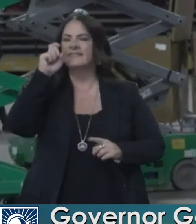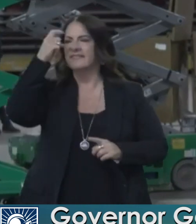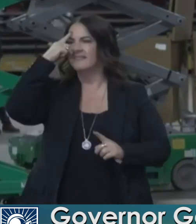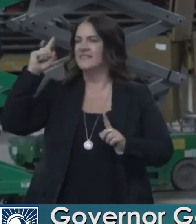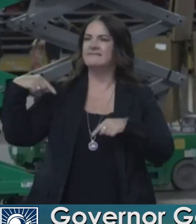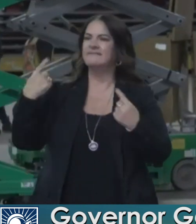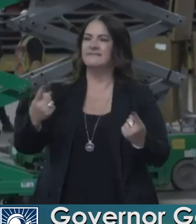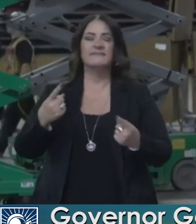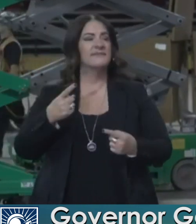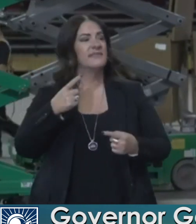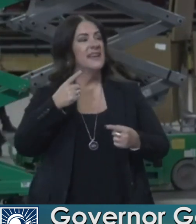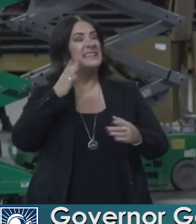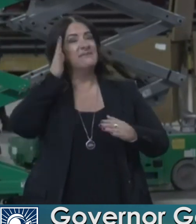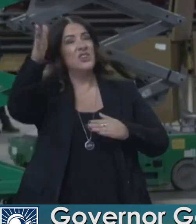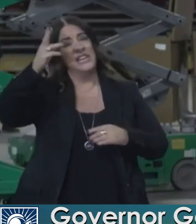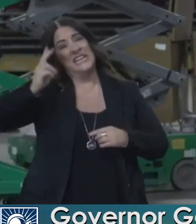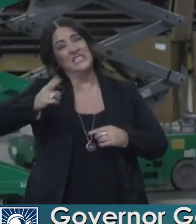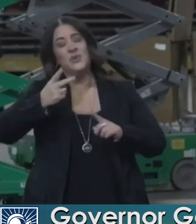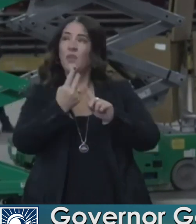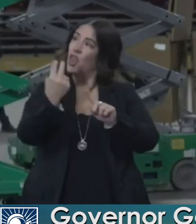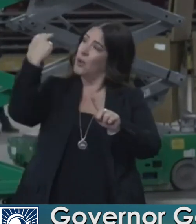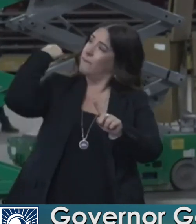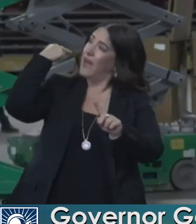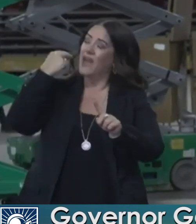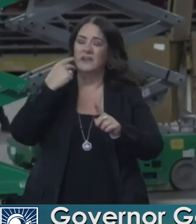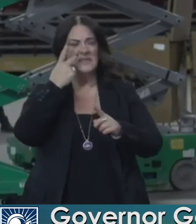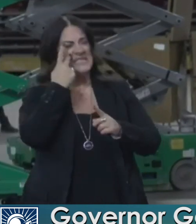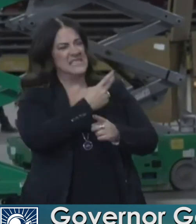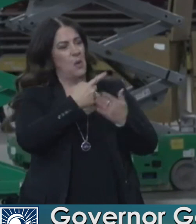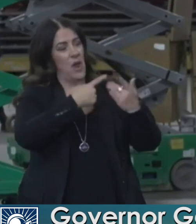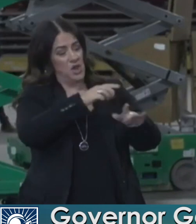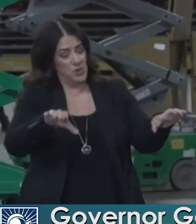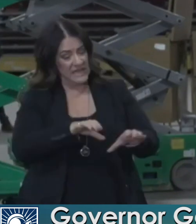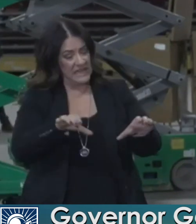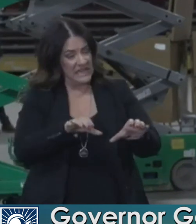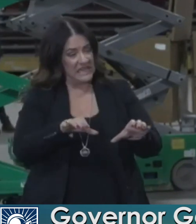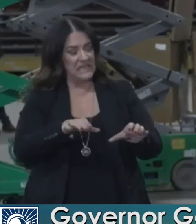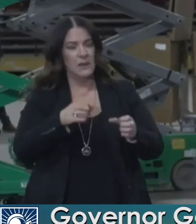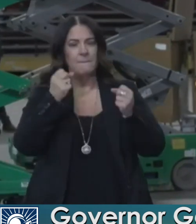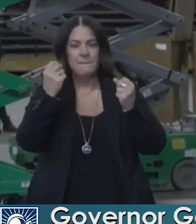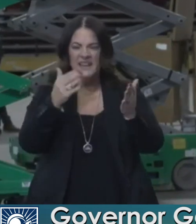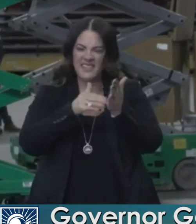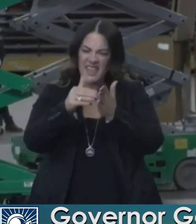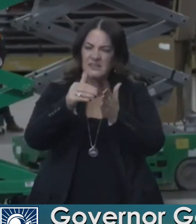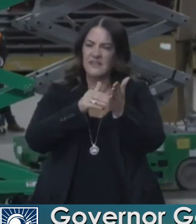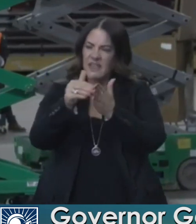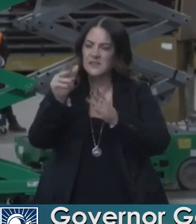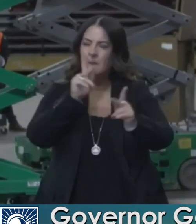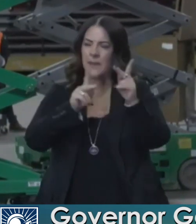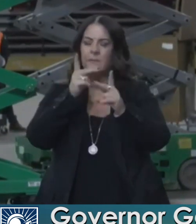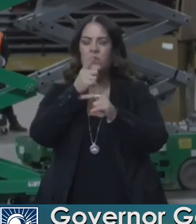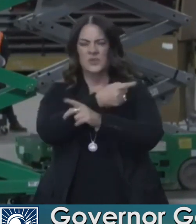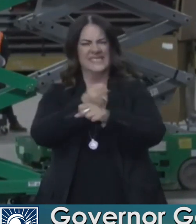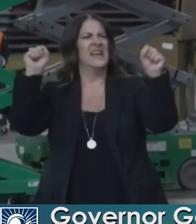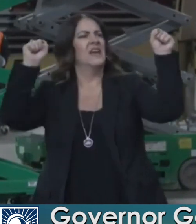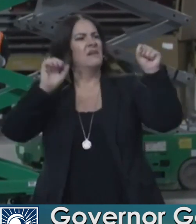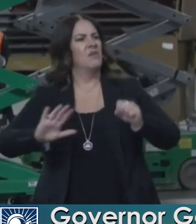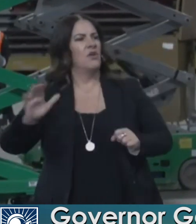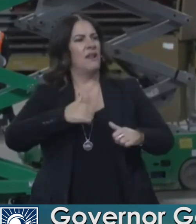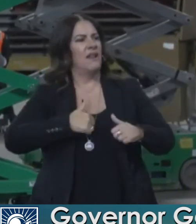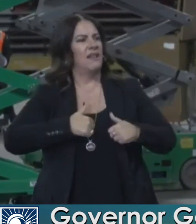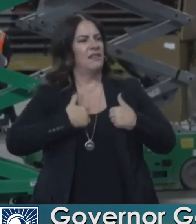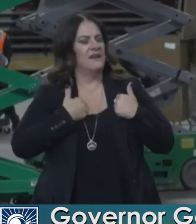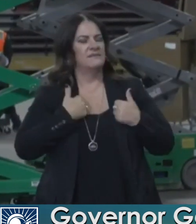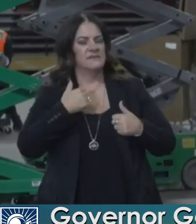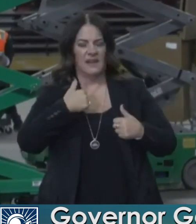written, people are going to remember that thanks to your actions, thousands, if not tens of thousands, of lives have been saved. So as a Californian,